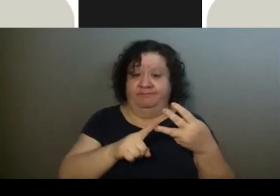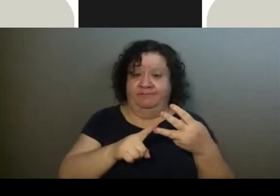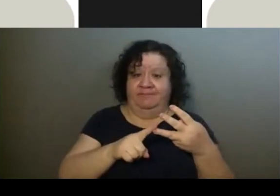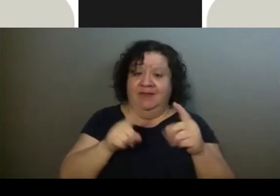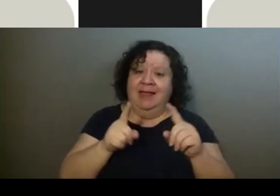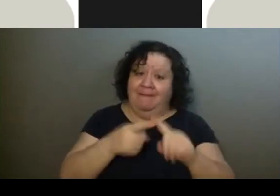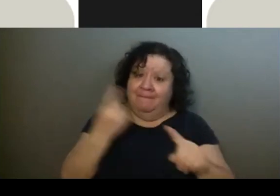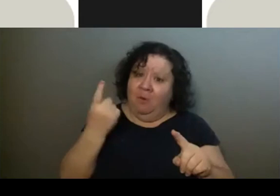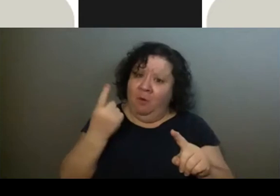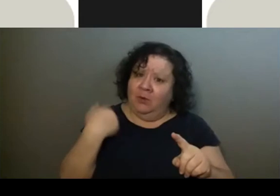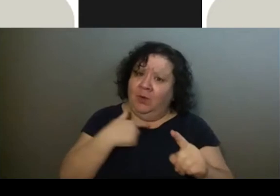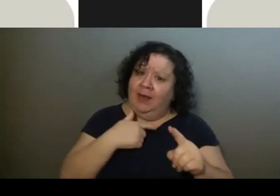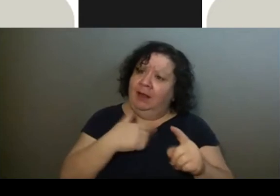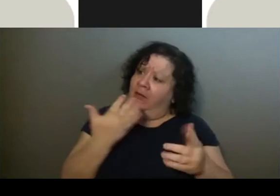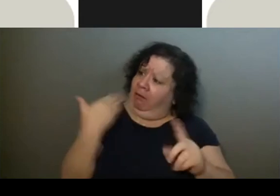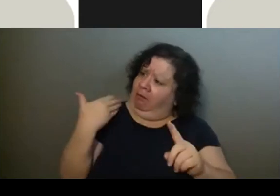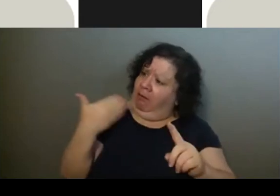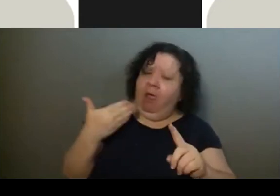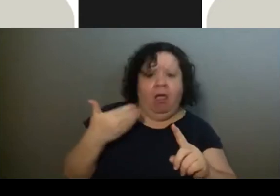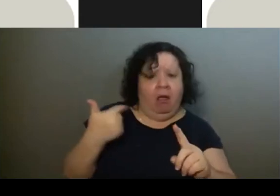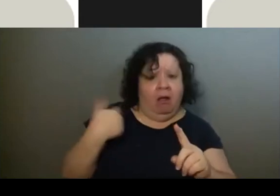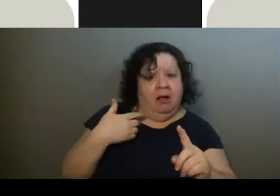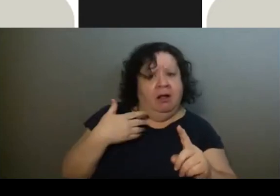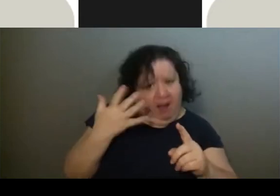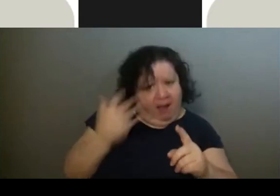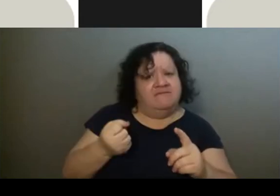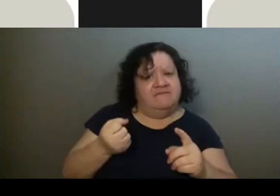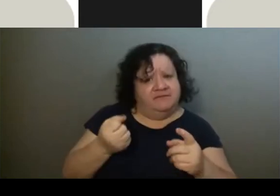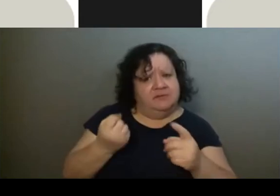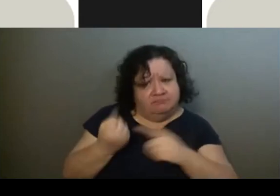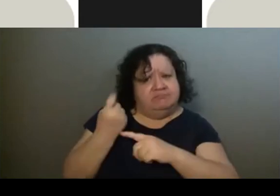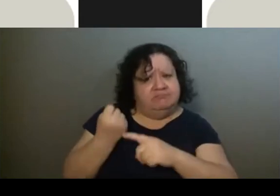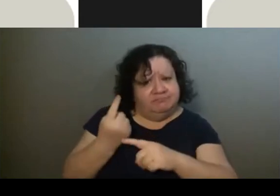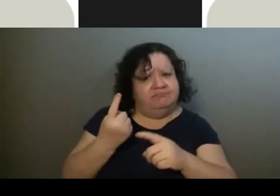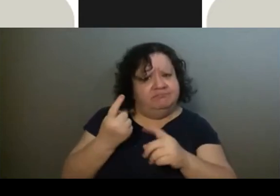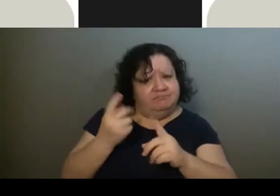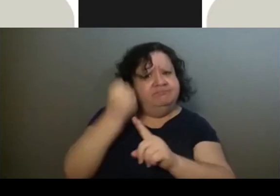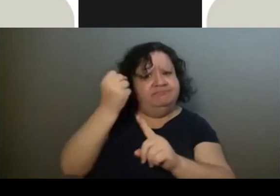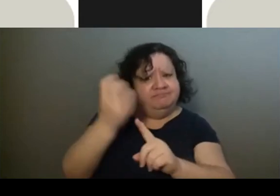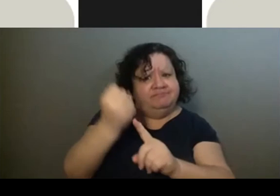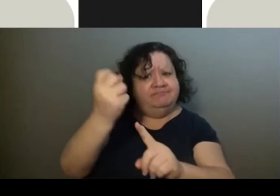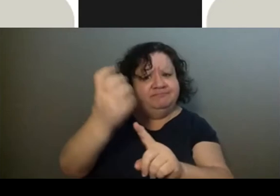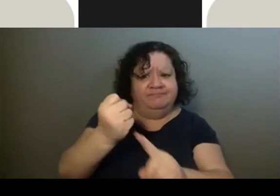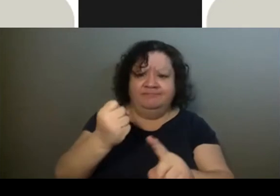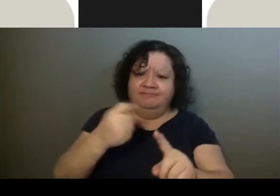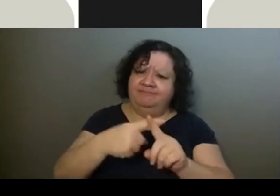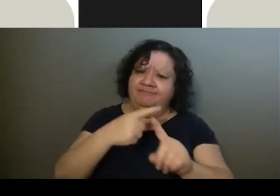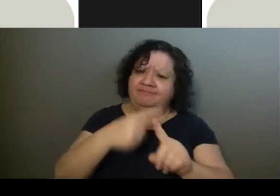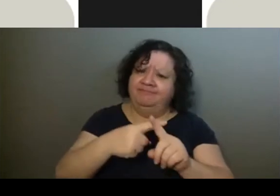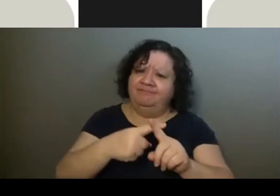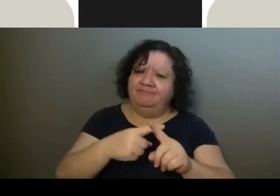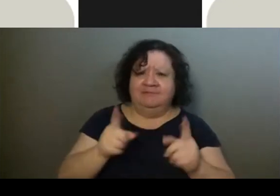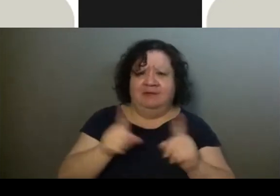reaching people with diverse disabilities. The points about attitudinal barriers, which we also